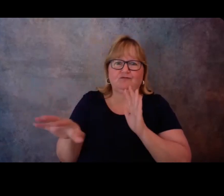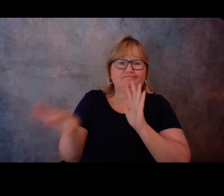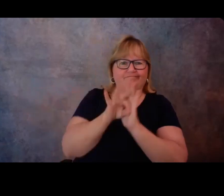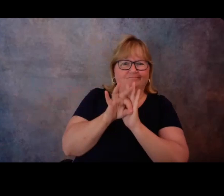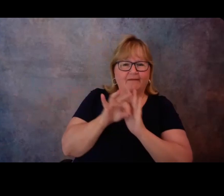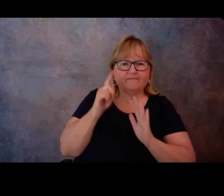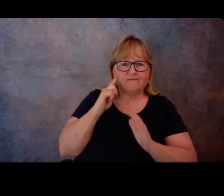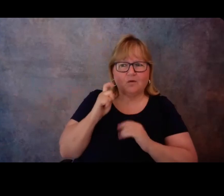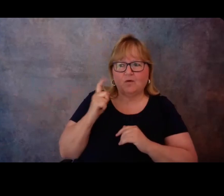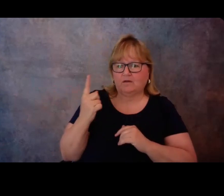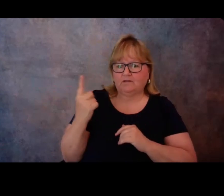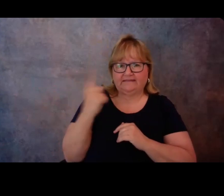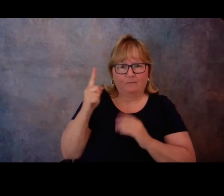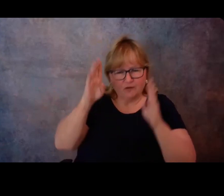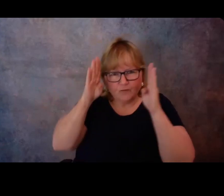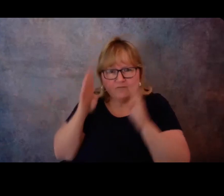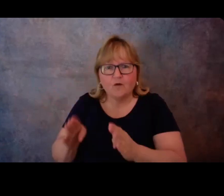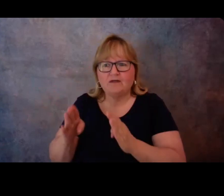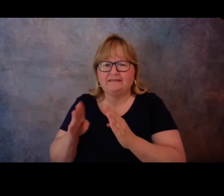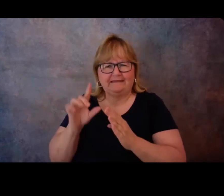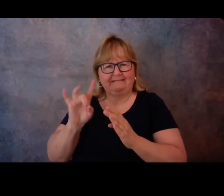poverty, very, very